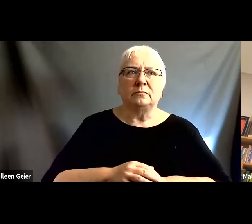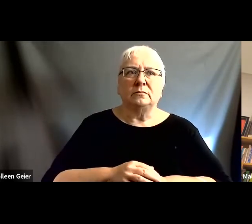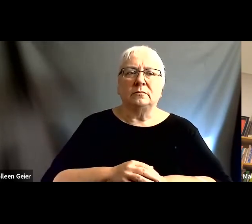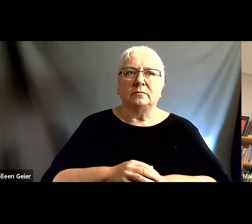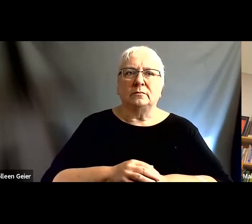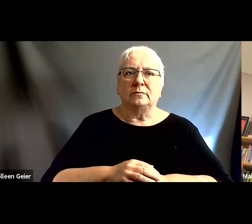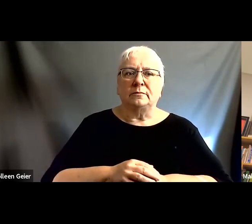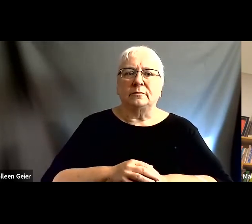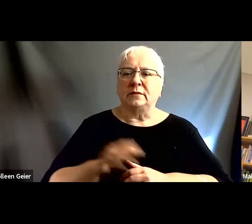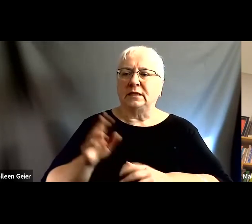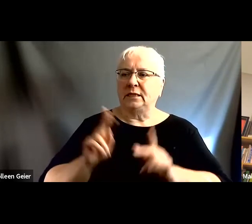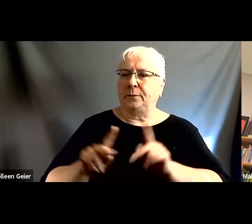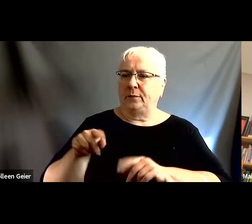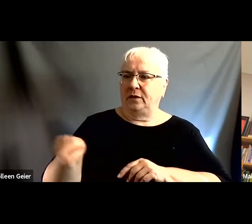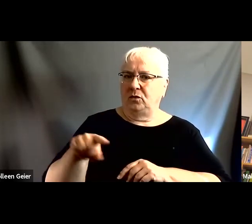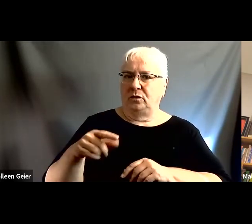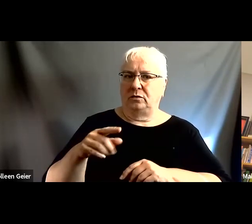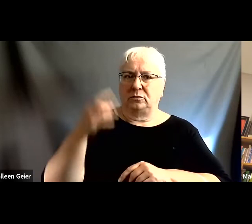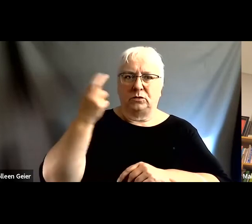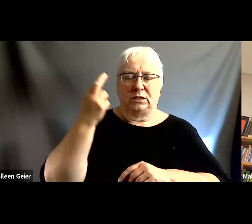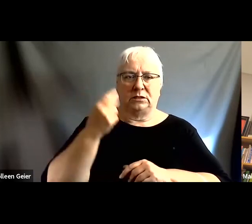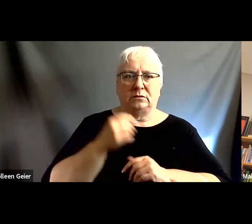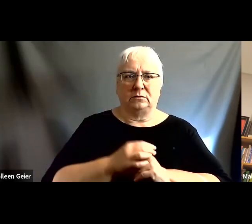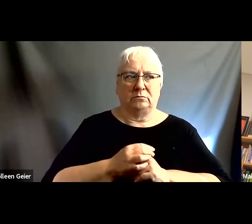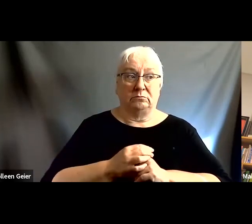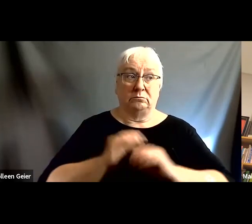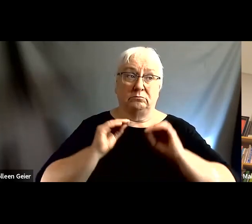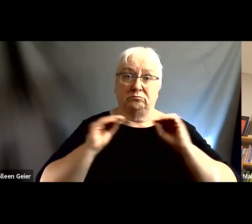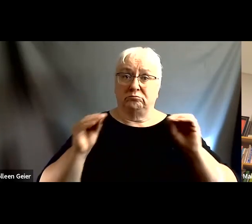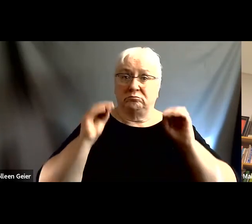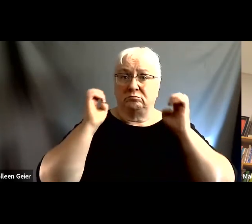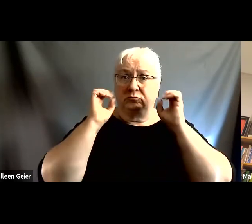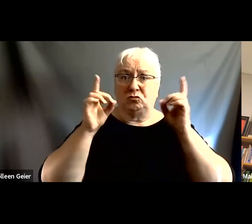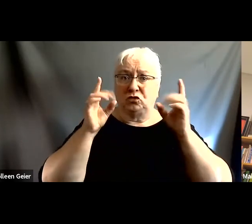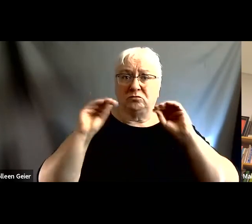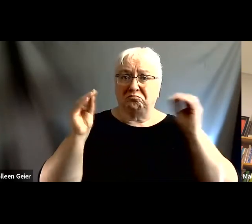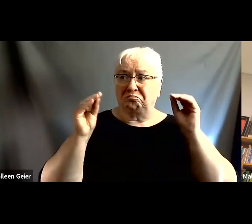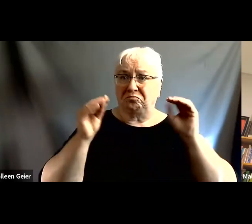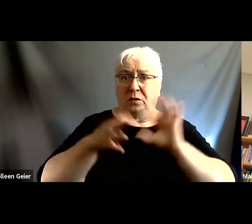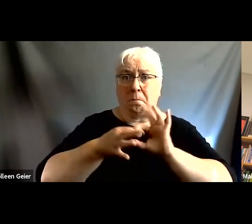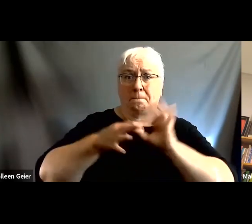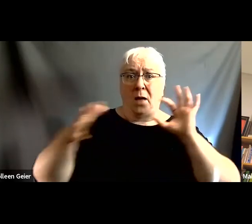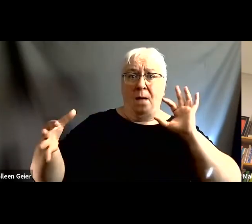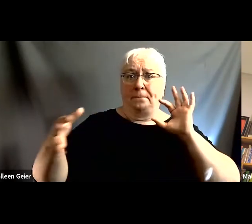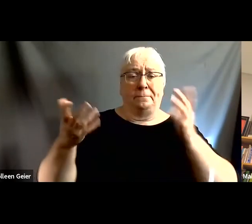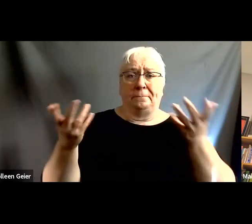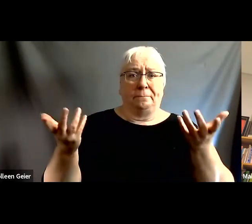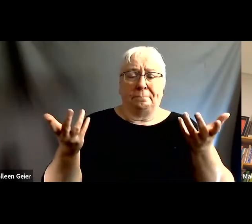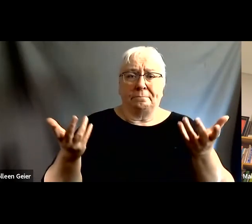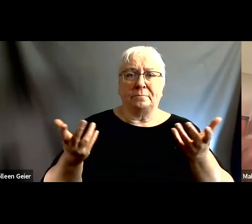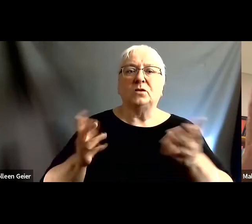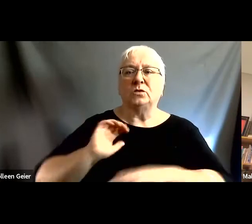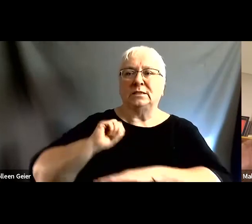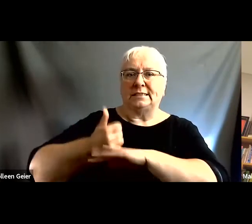district realized that the children don't have any education at all, and they were totally out of it. And so they